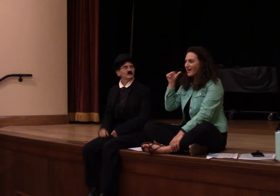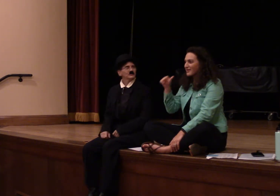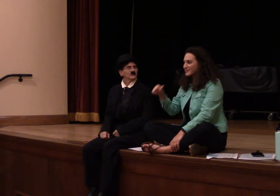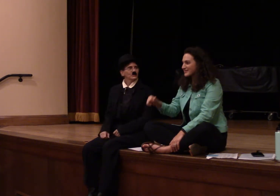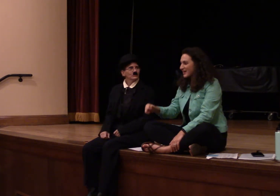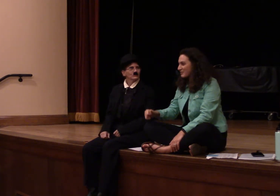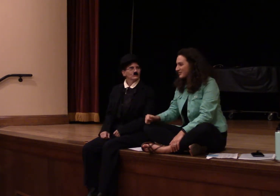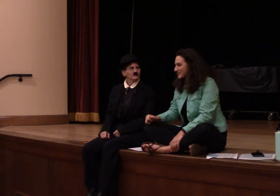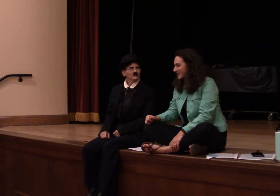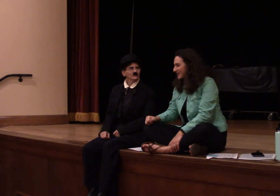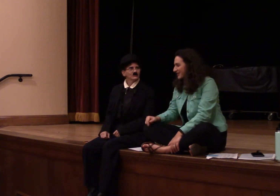you say Debbie, you're silly?